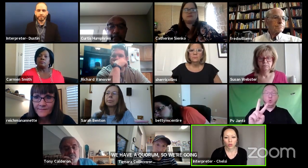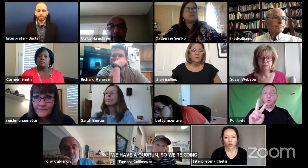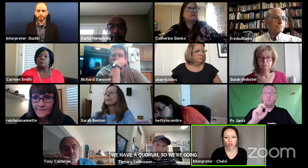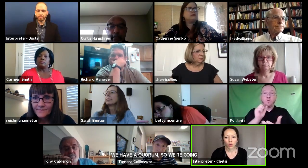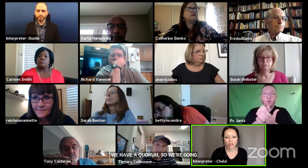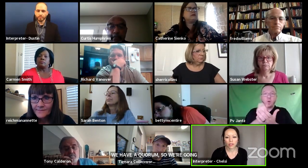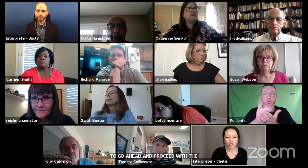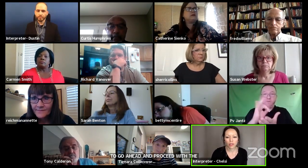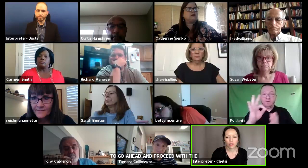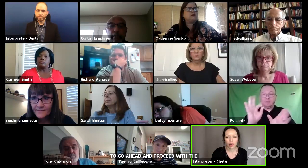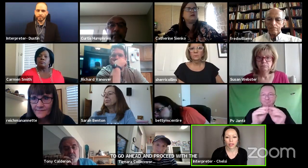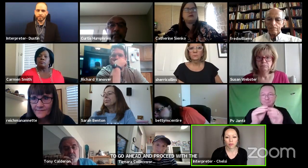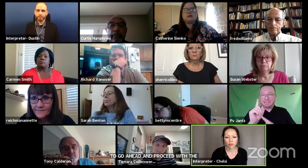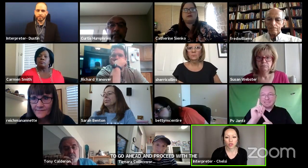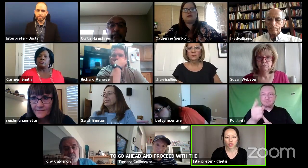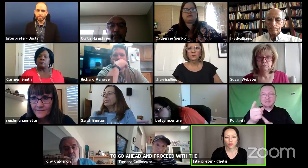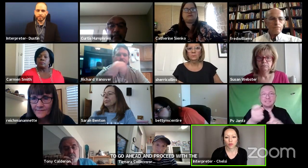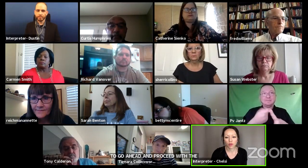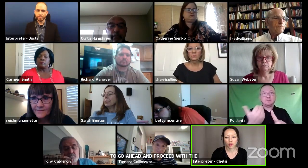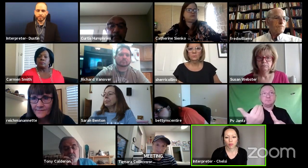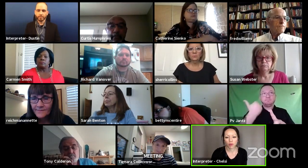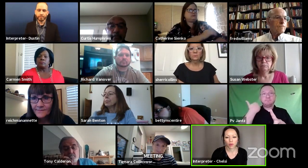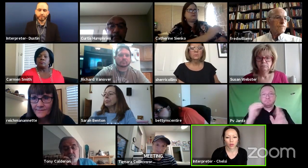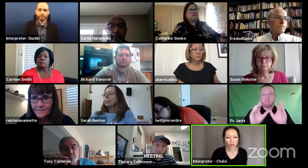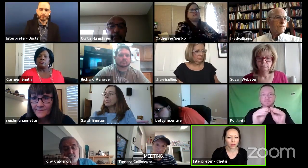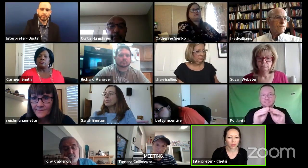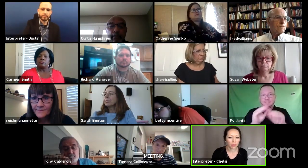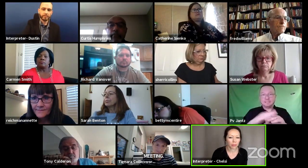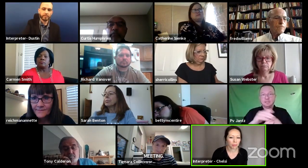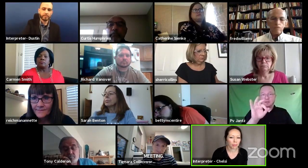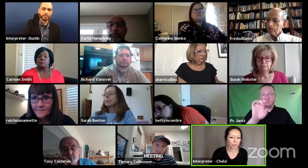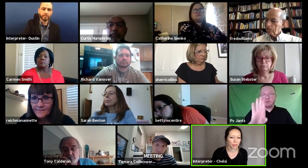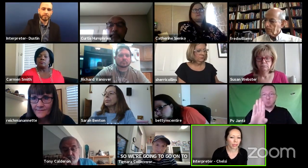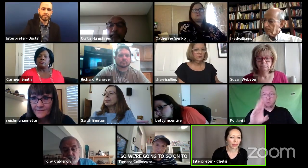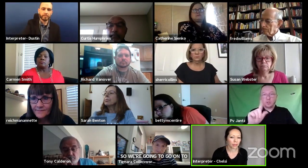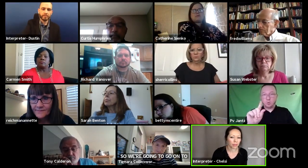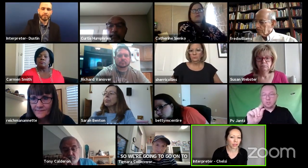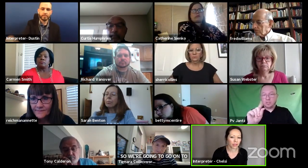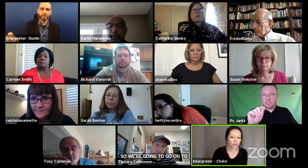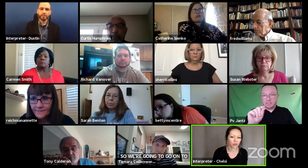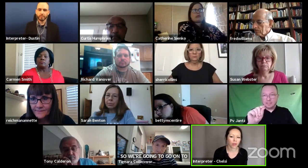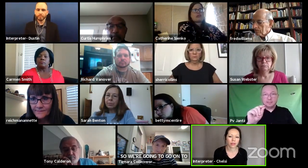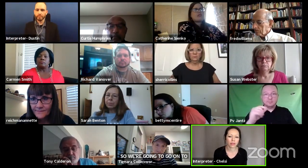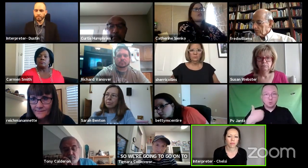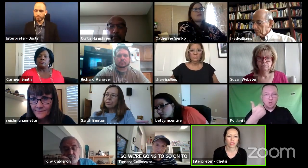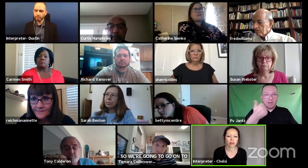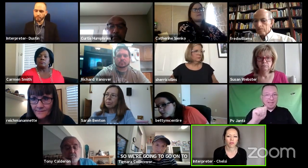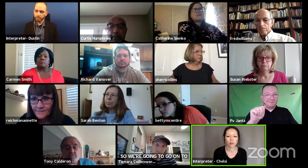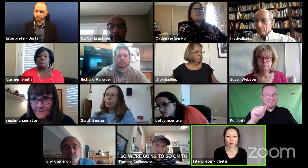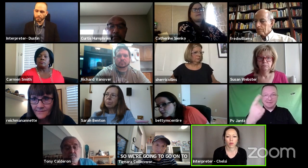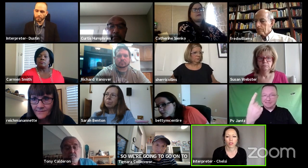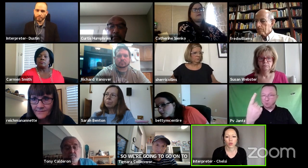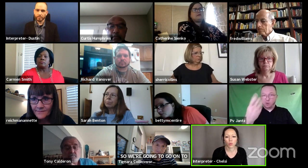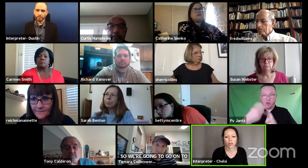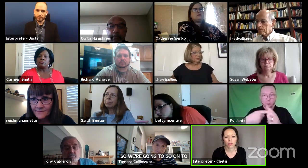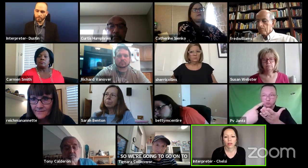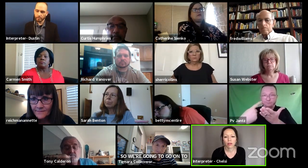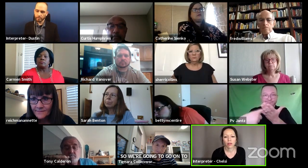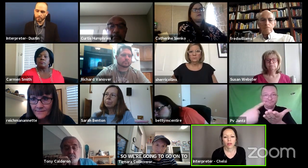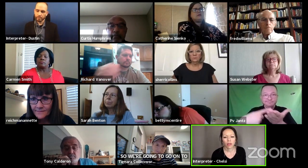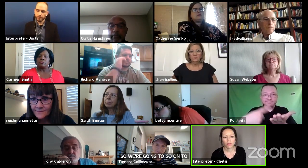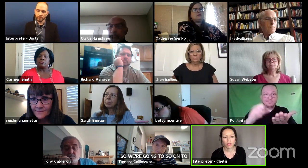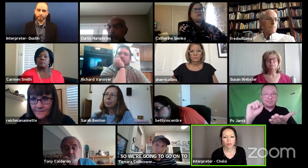So we're going to go on to agenda item number 2 for the approval of meeting minutes from the last meeting on February